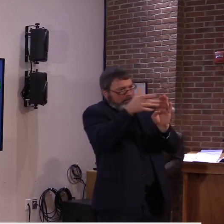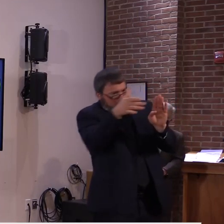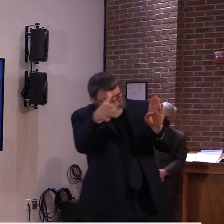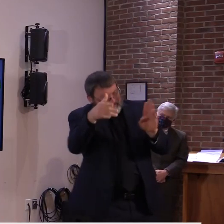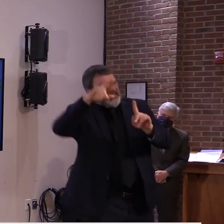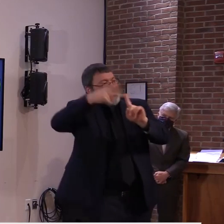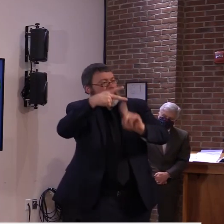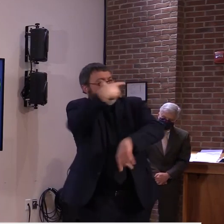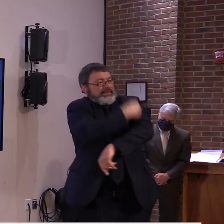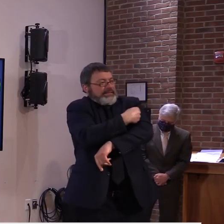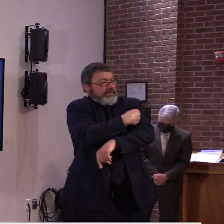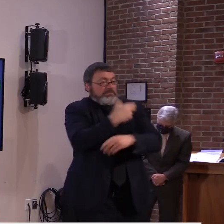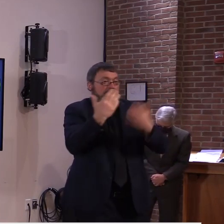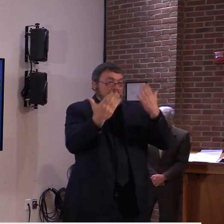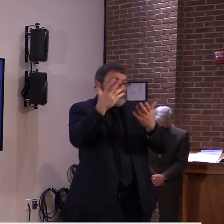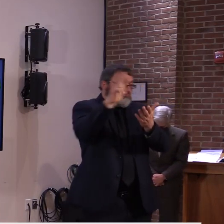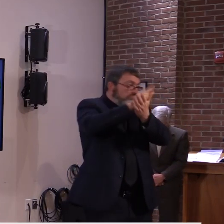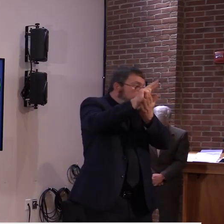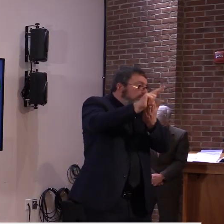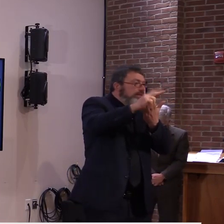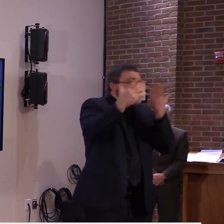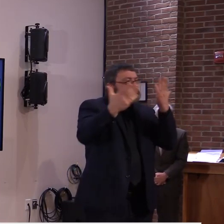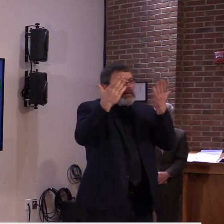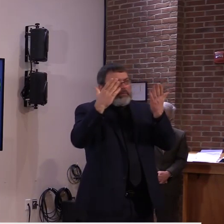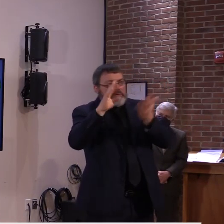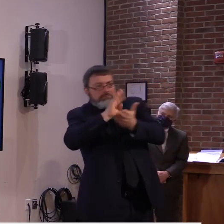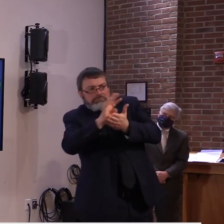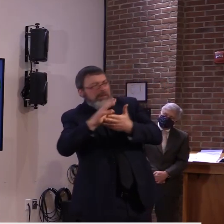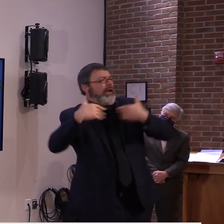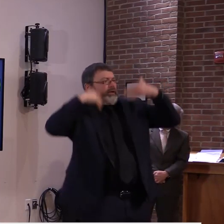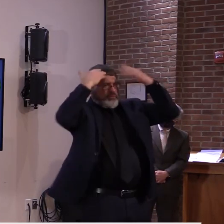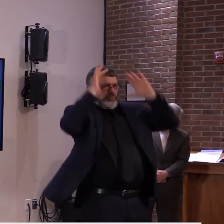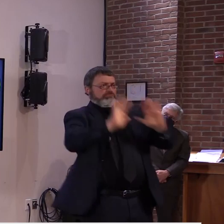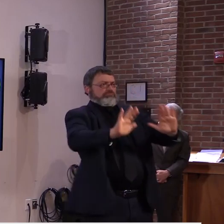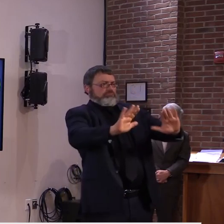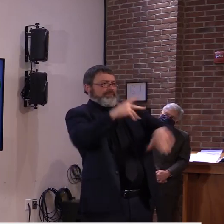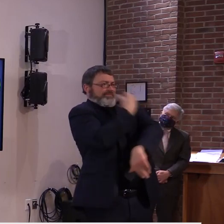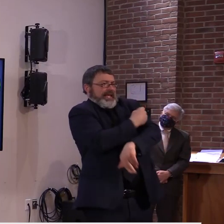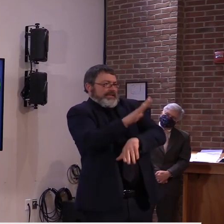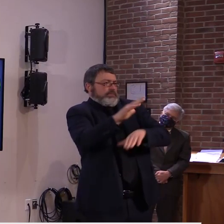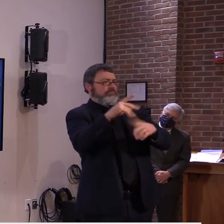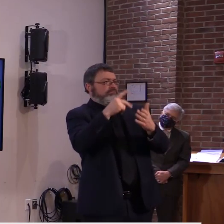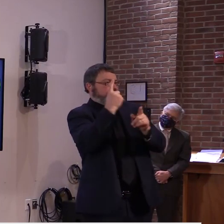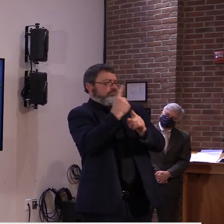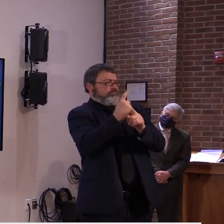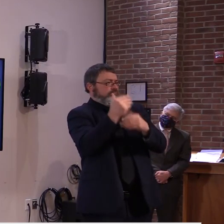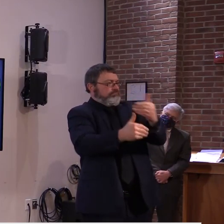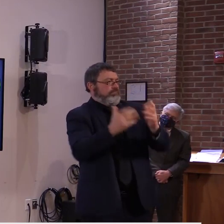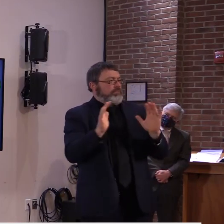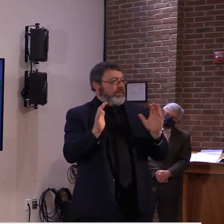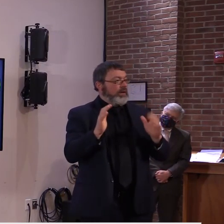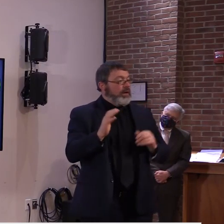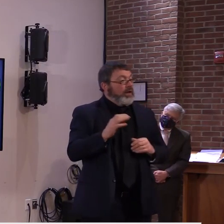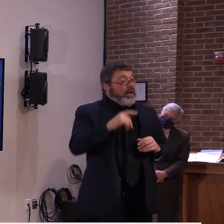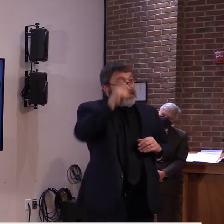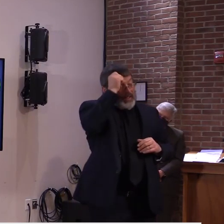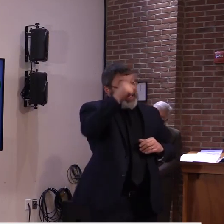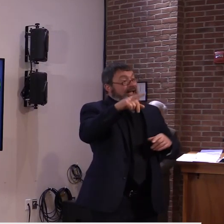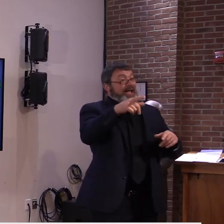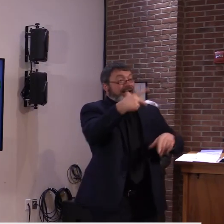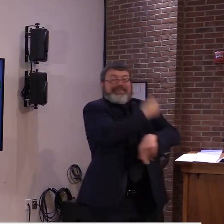of the vaccines are two dose, they would not be fully protected after one dose, so they'd have to wait the requisite number of